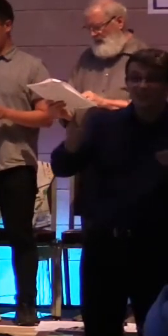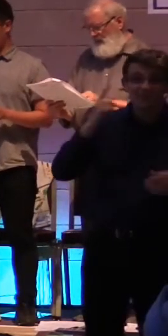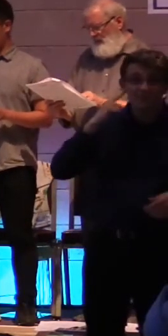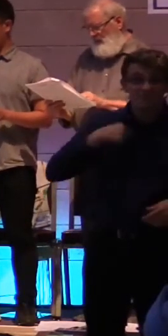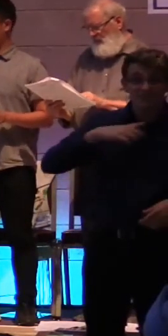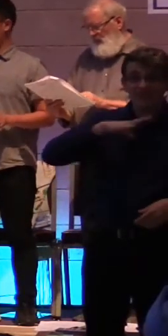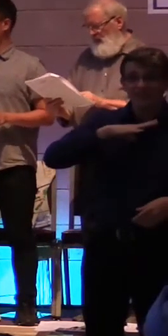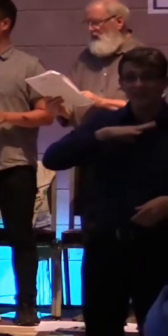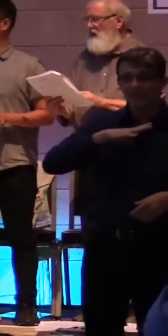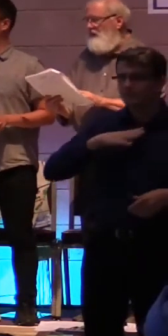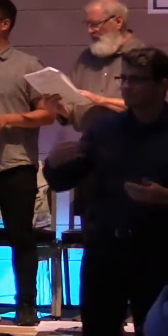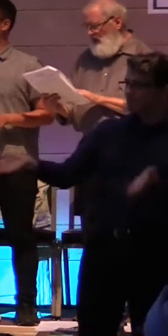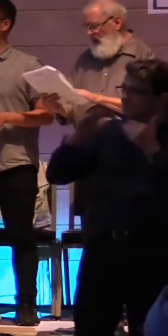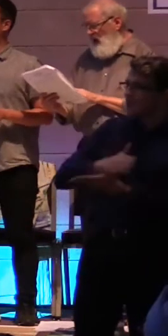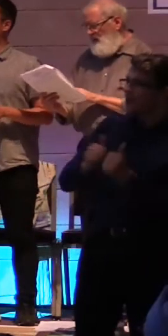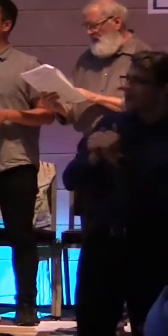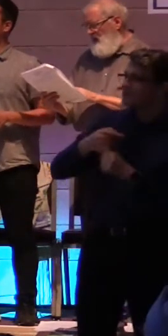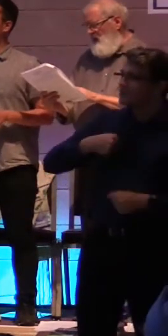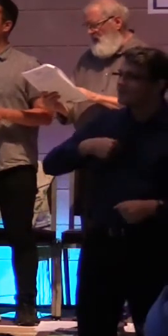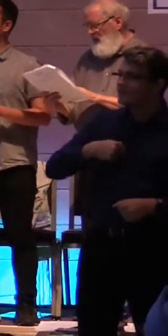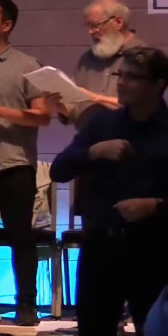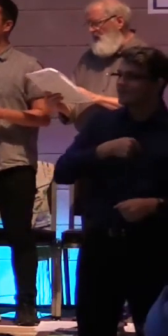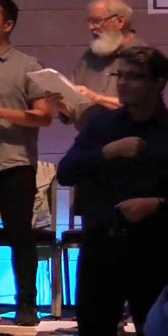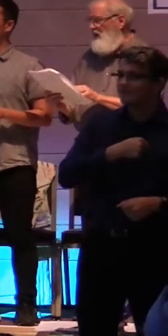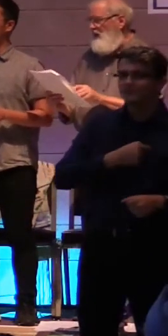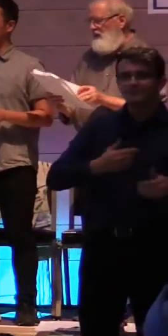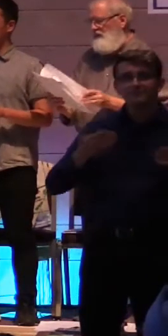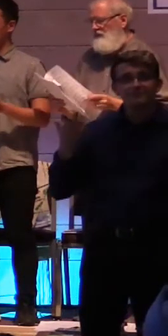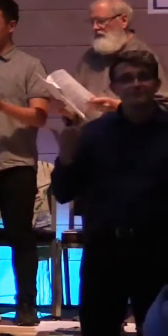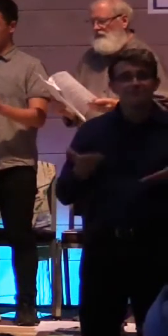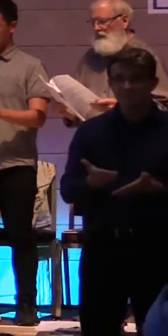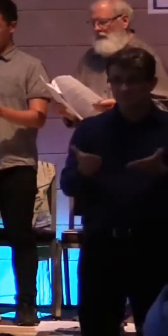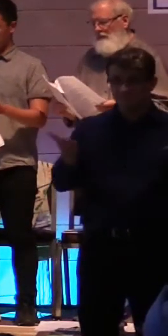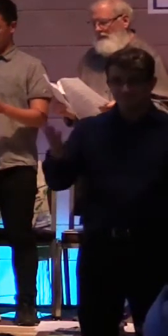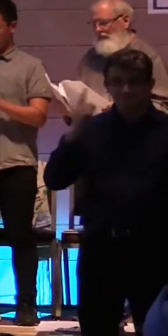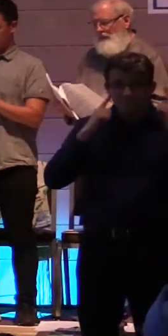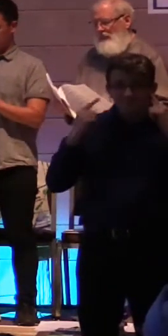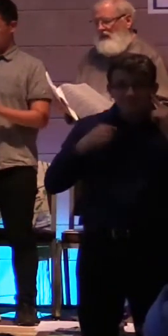Sing along with me if you're out there.